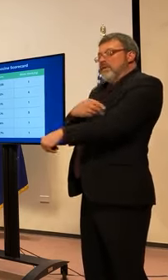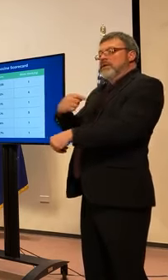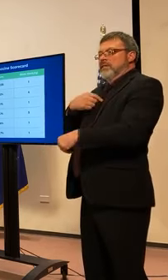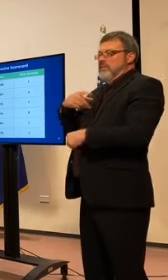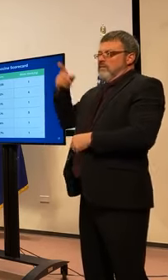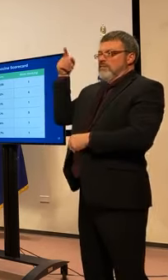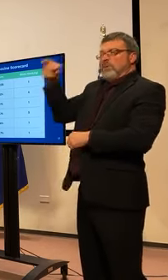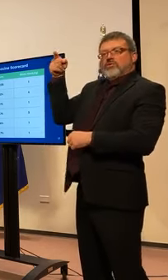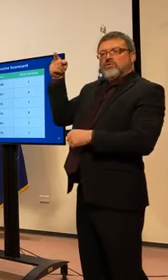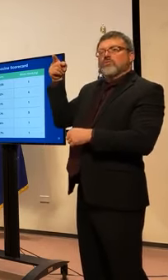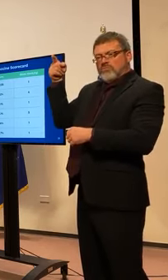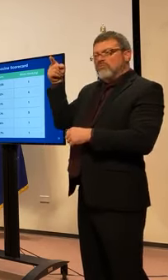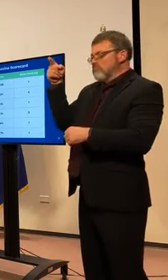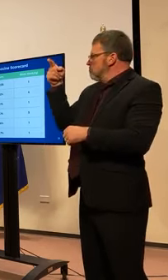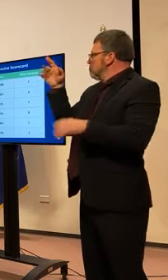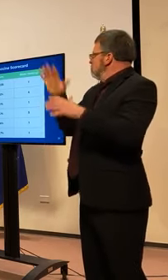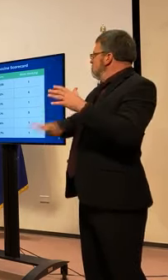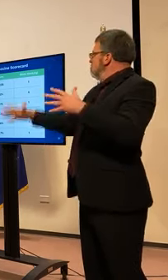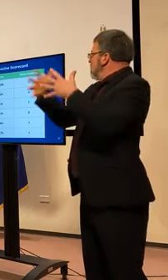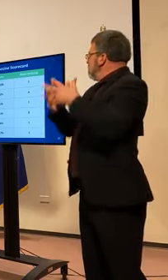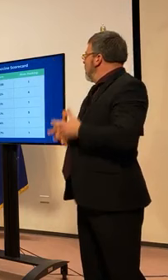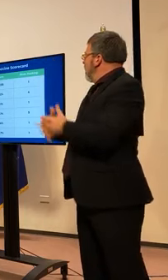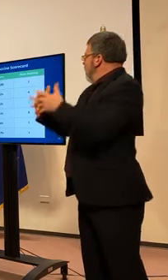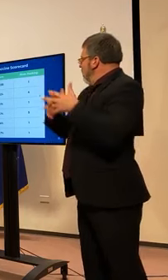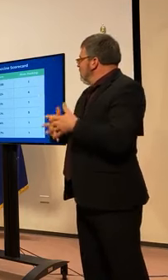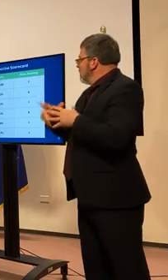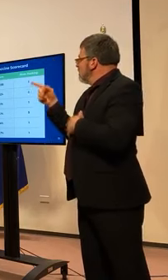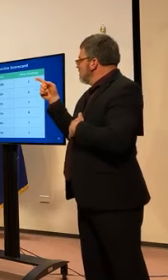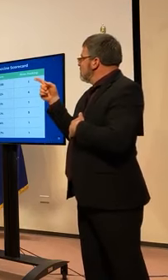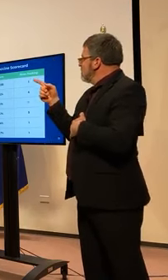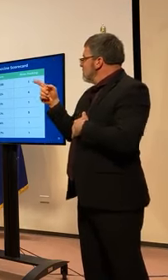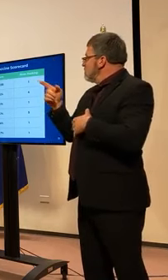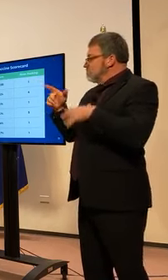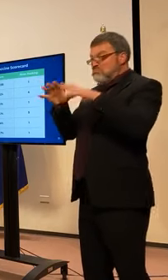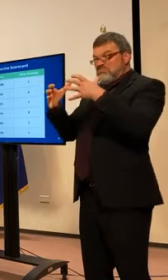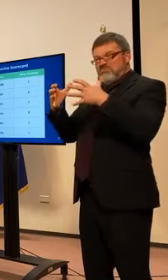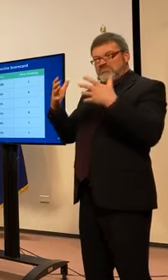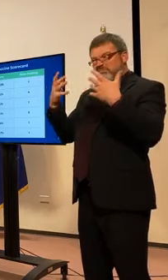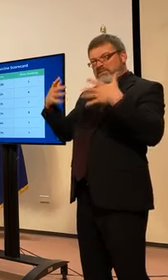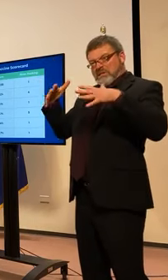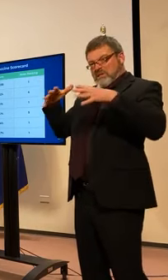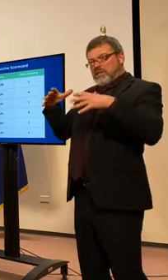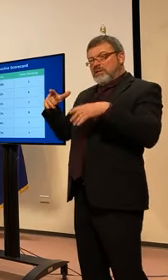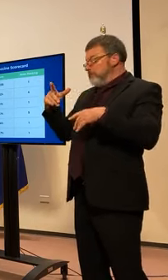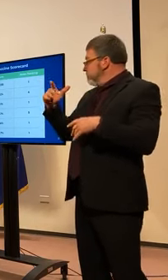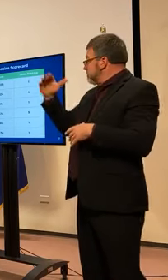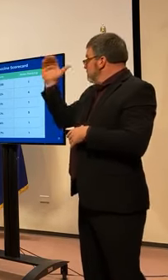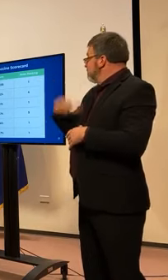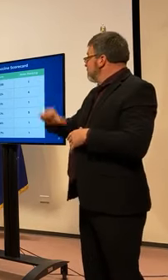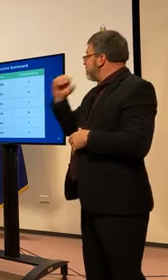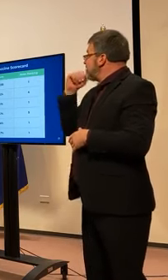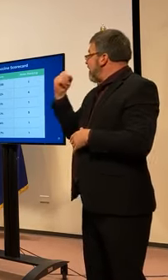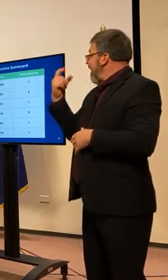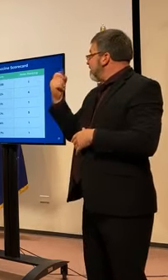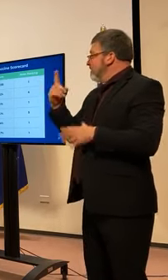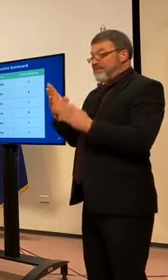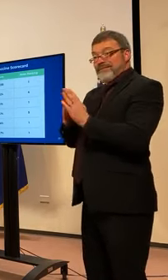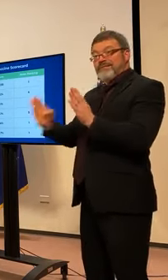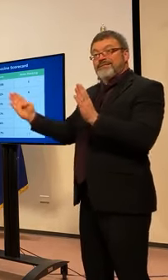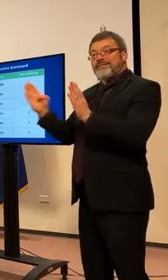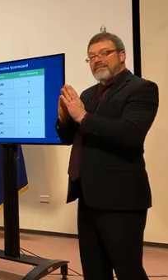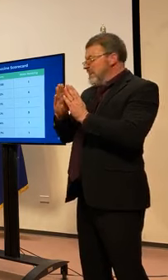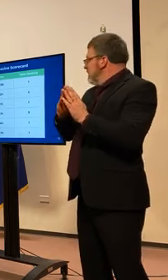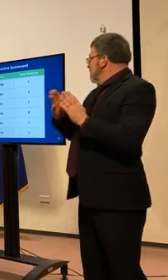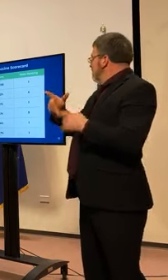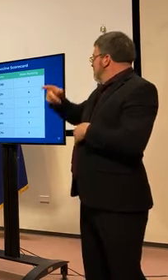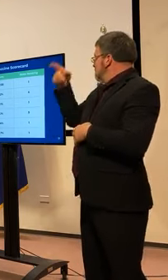the top in many of these metrics. We mentioned also among 5 to 11-year-olds, We are at the top in Vermont in terms of